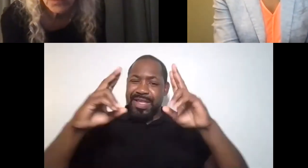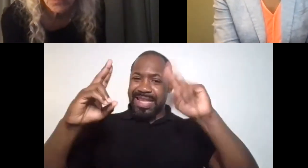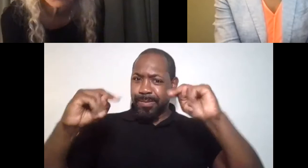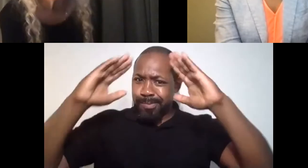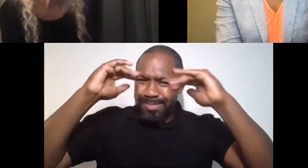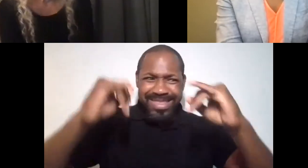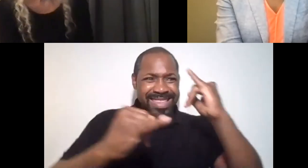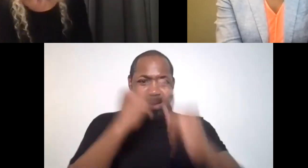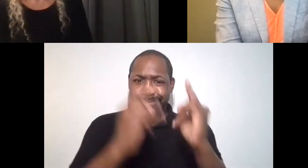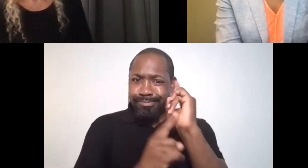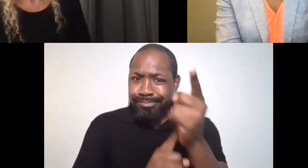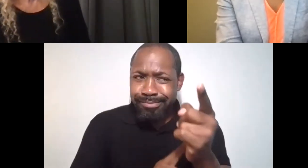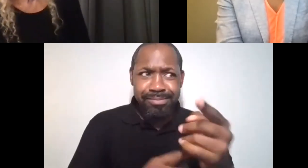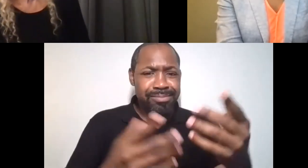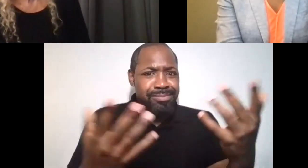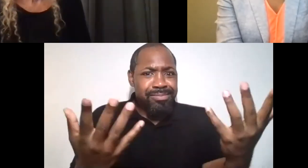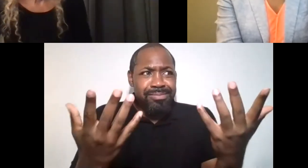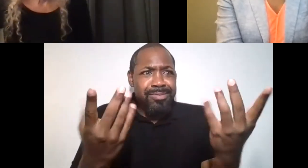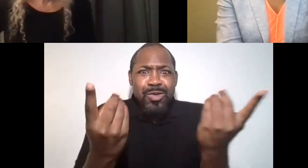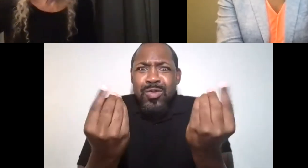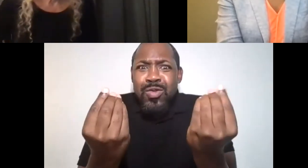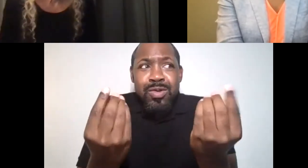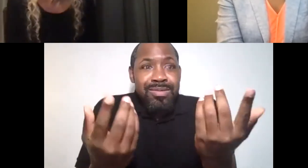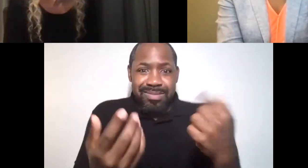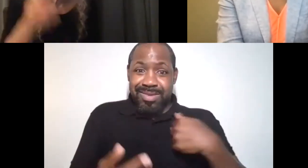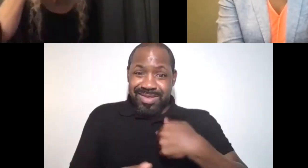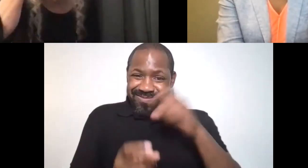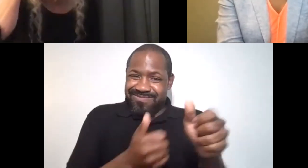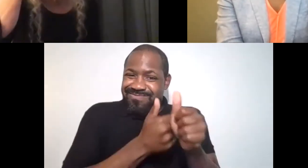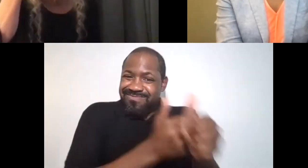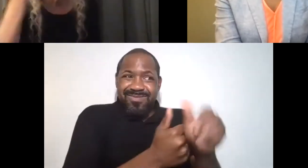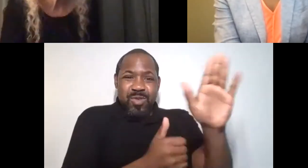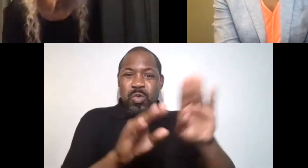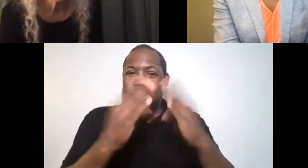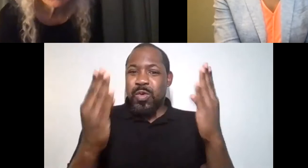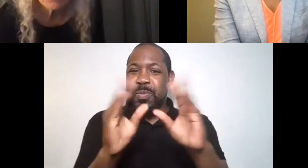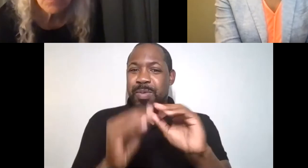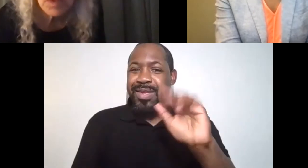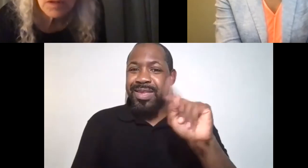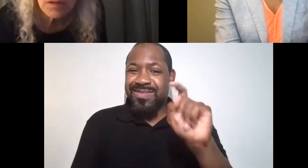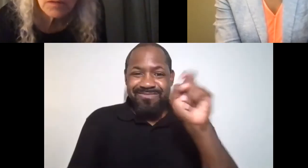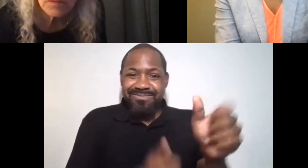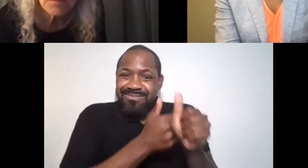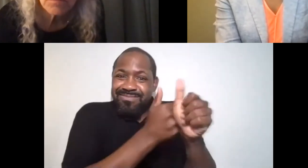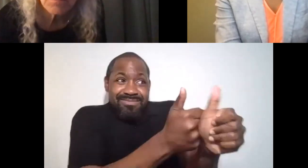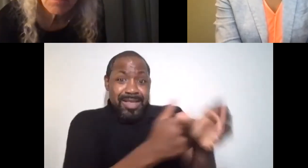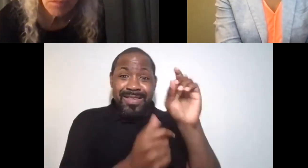are in frustration because this is very unexpected. It's very last minute. And we have to follow the Open Meeting Act.